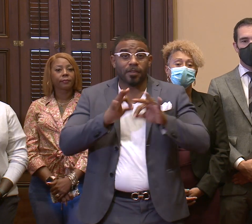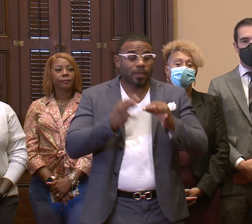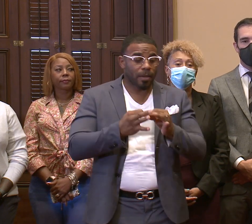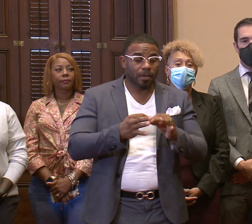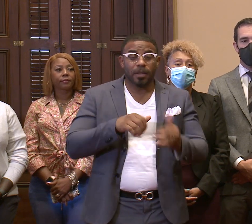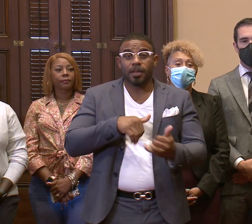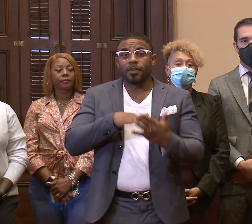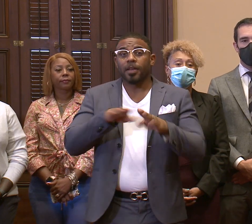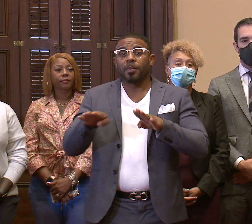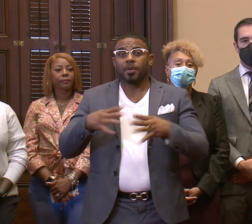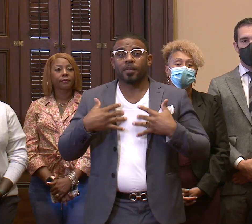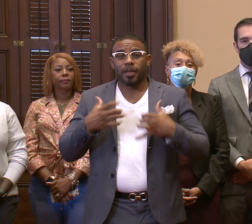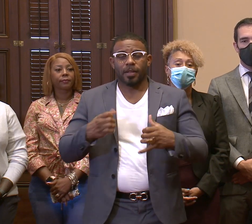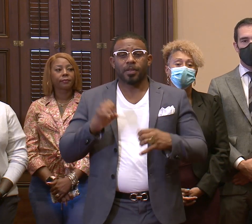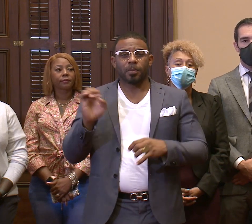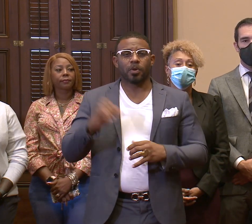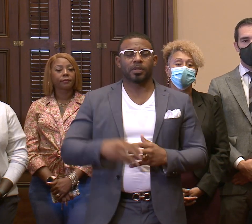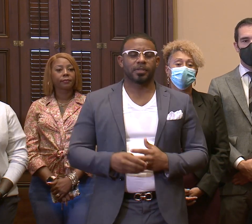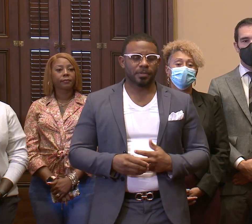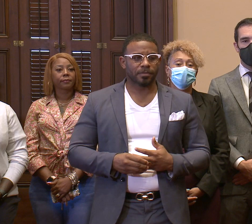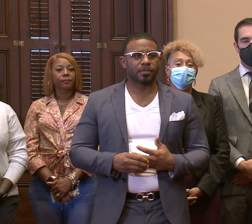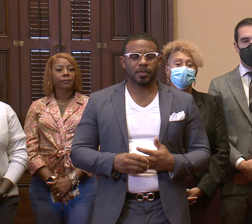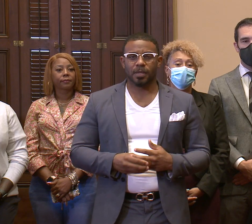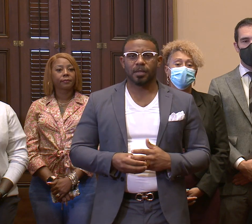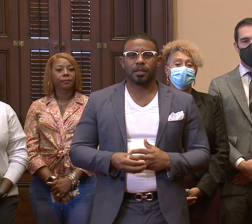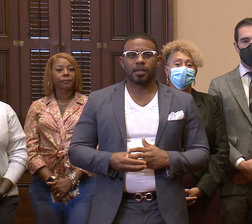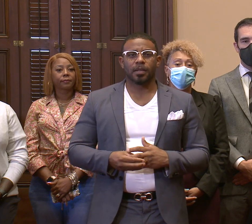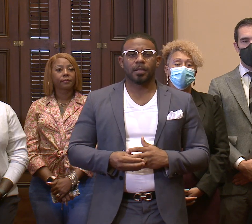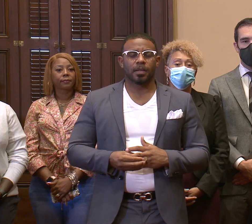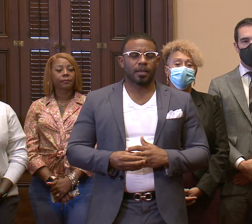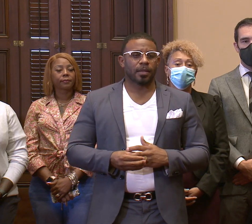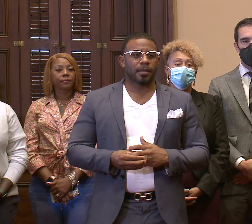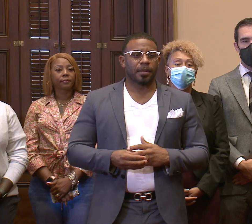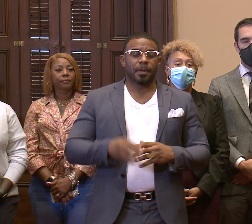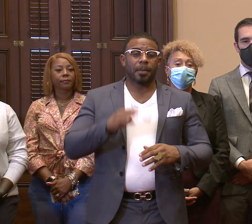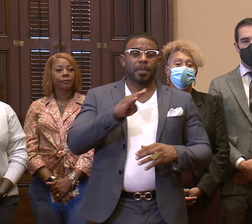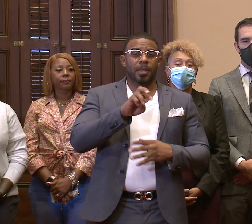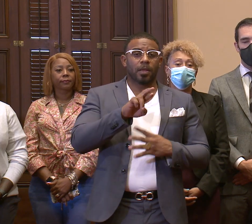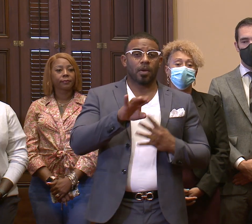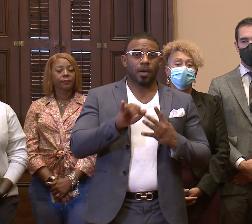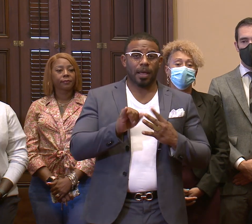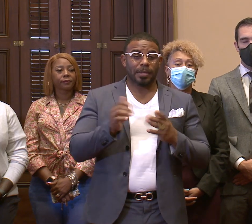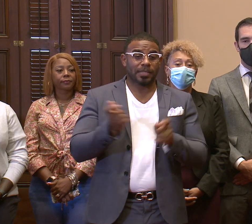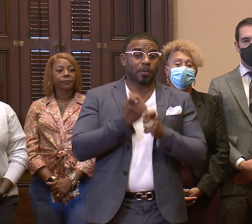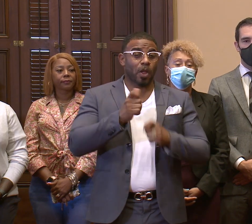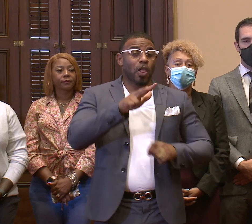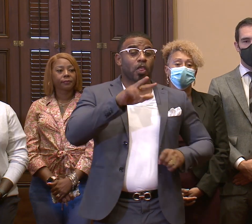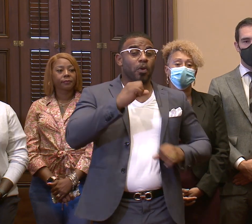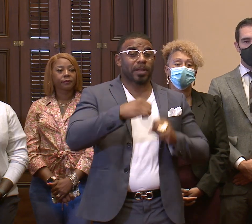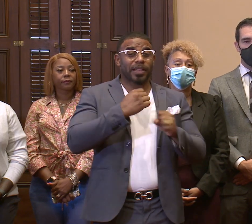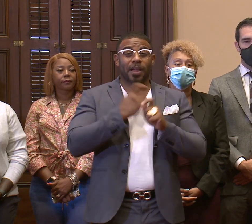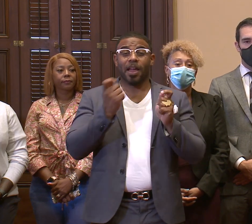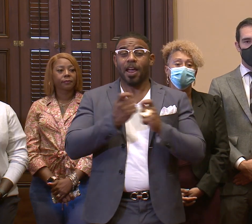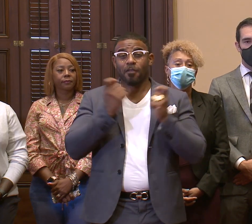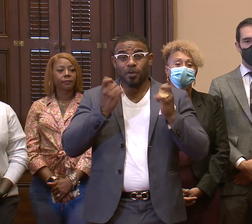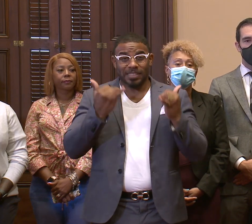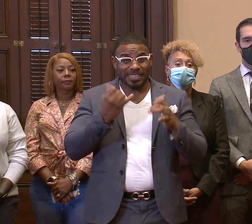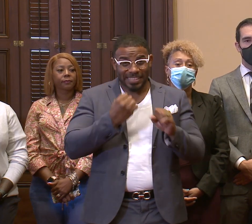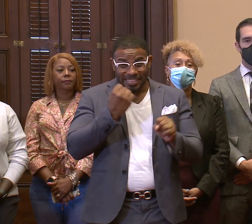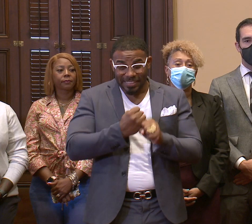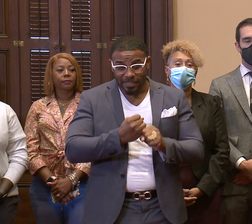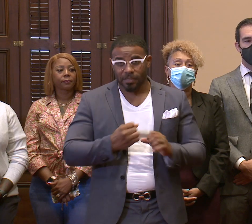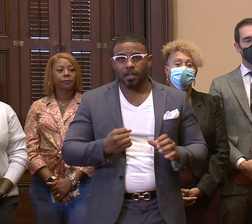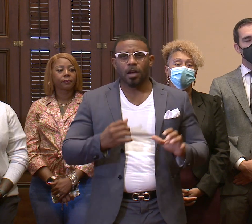families facing behavioral health emergencies. As BCRI celebrates its 30-year anniversary this